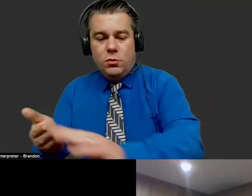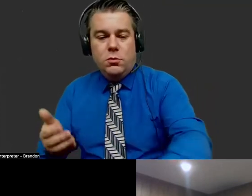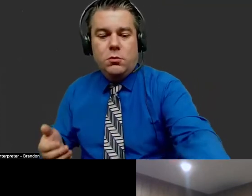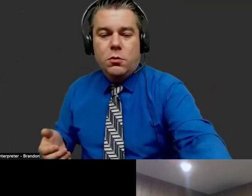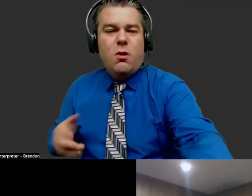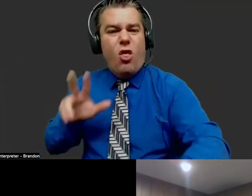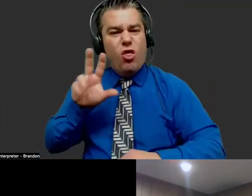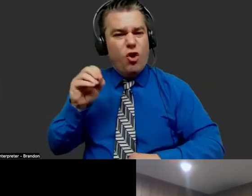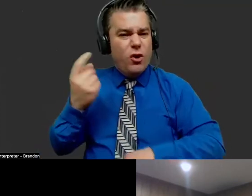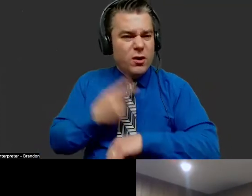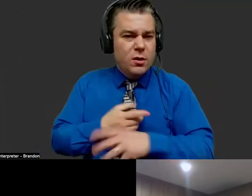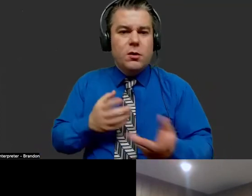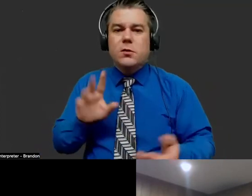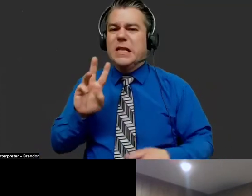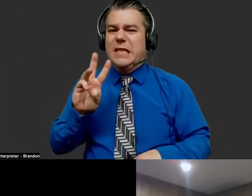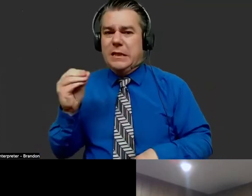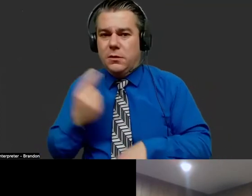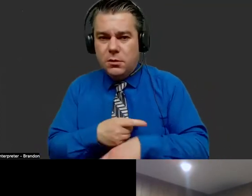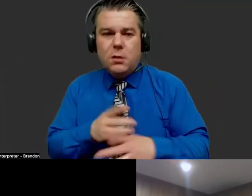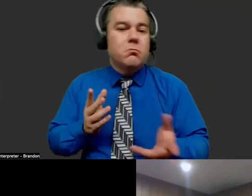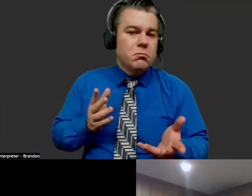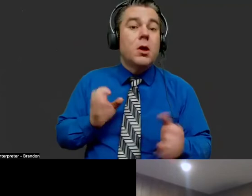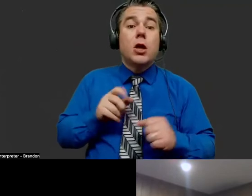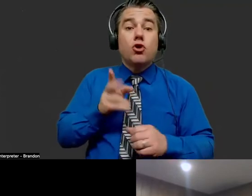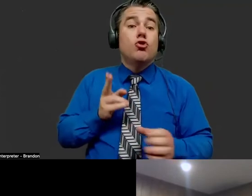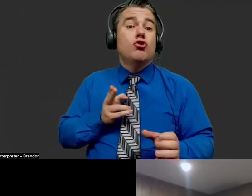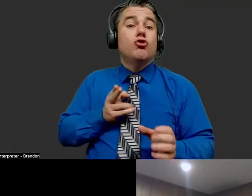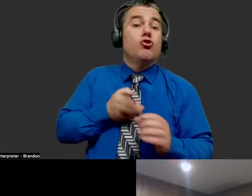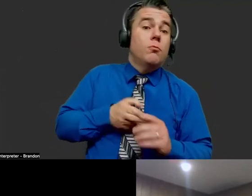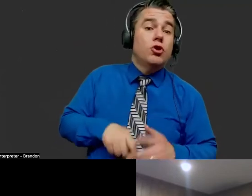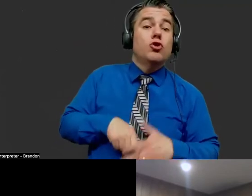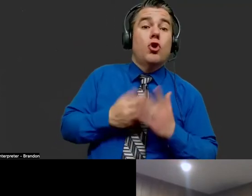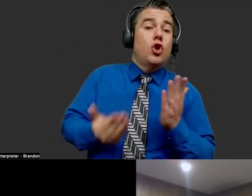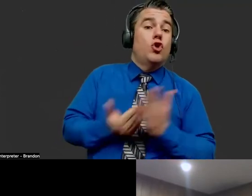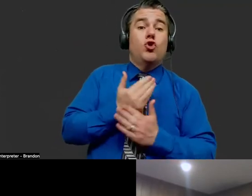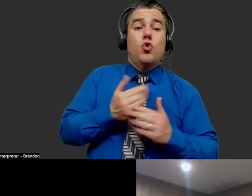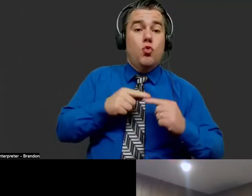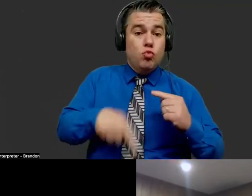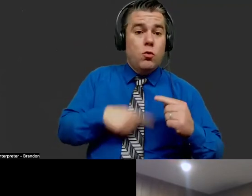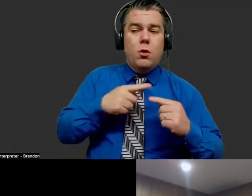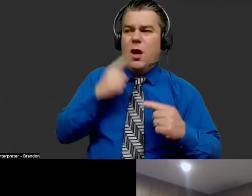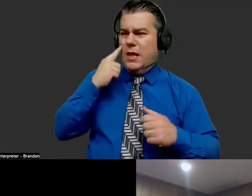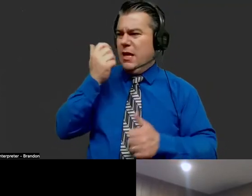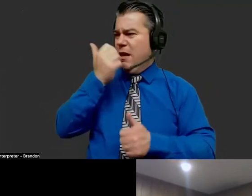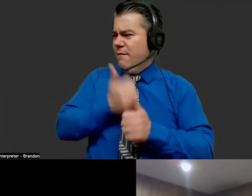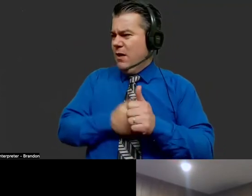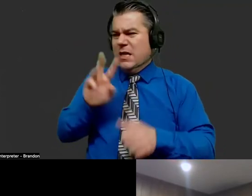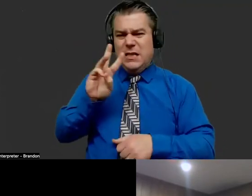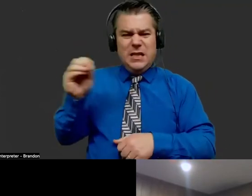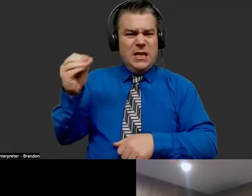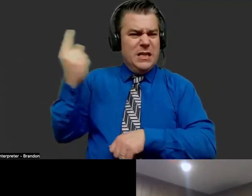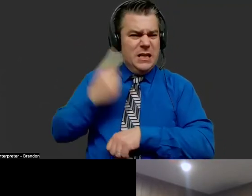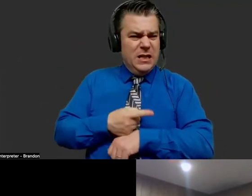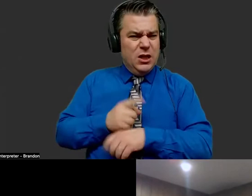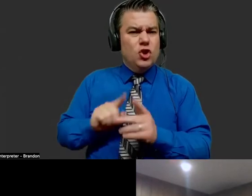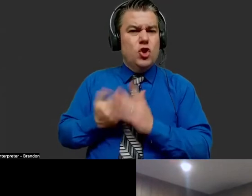60 days. So you can jump in on a new run. I think it's every 60 days. Let me look really